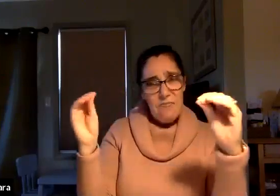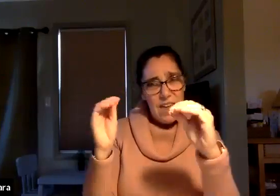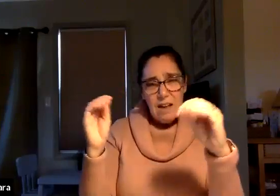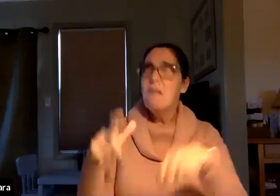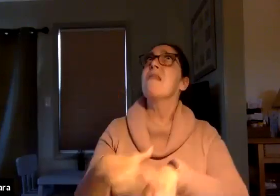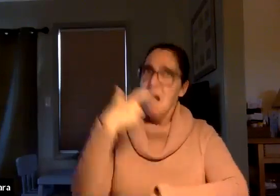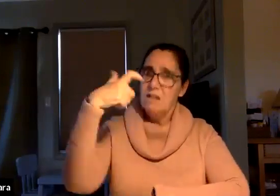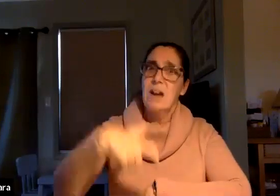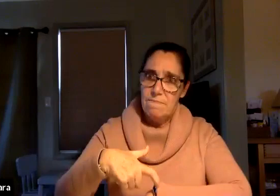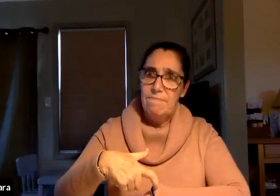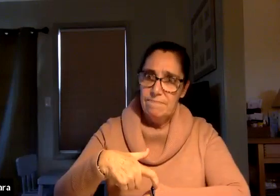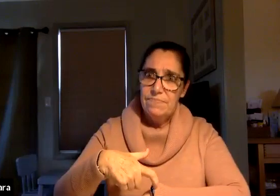nothing, long time.